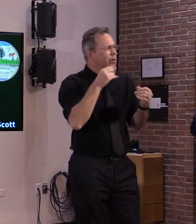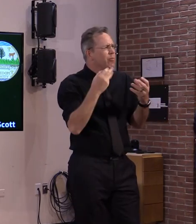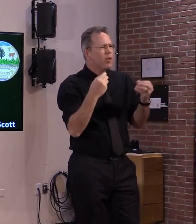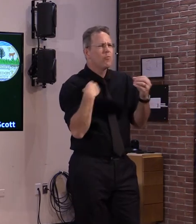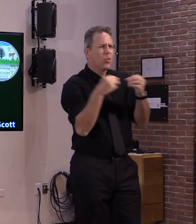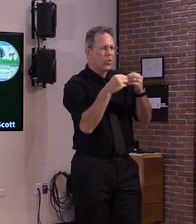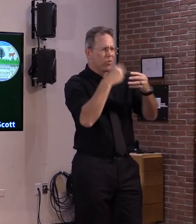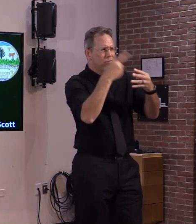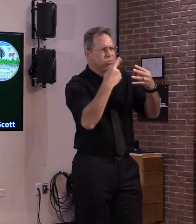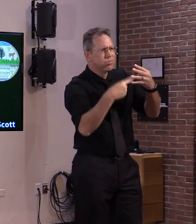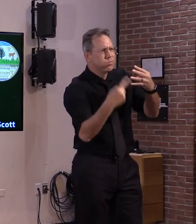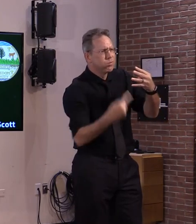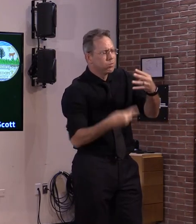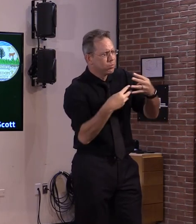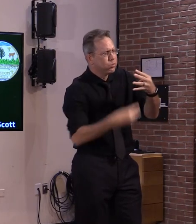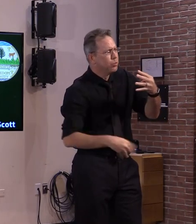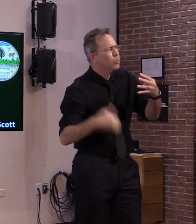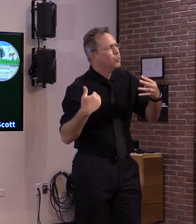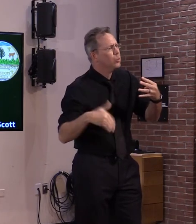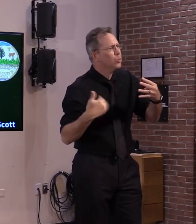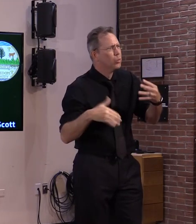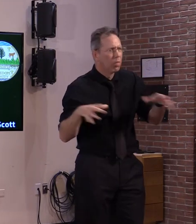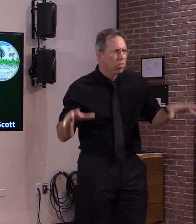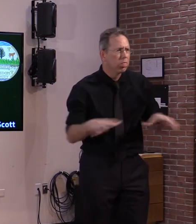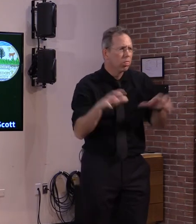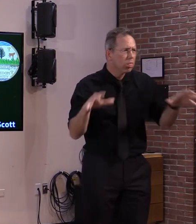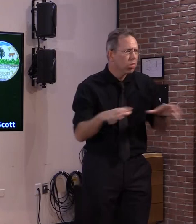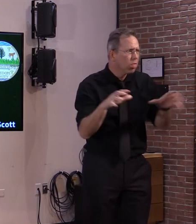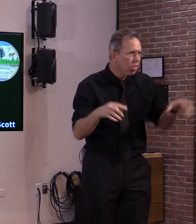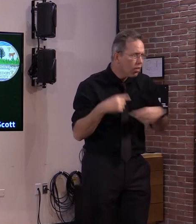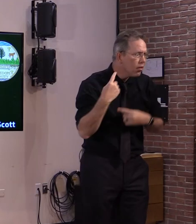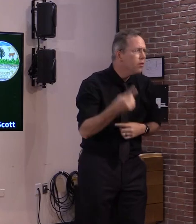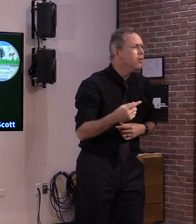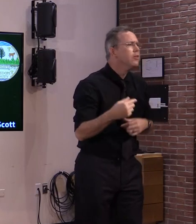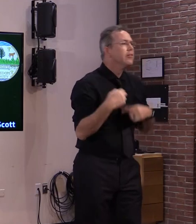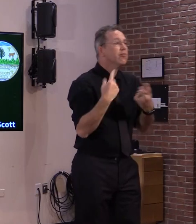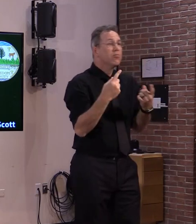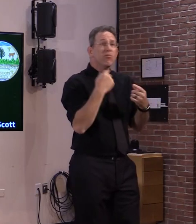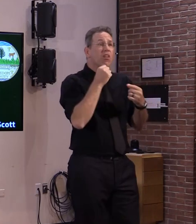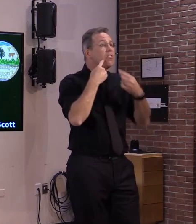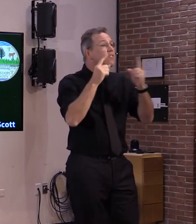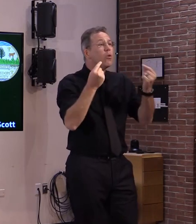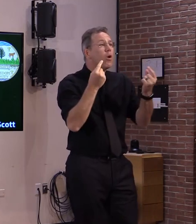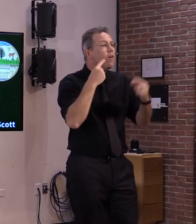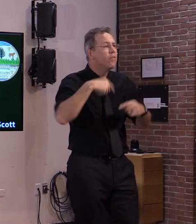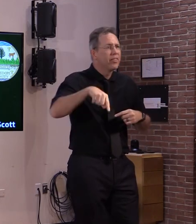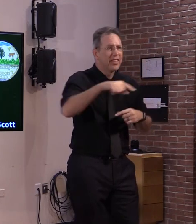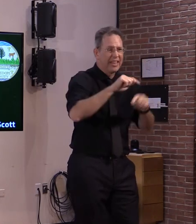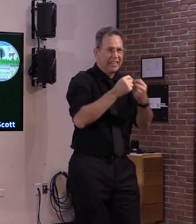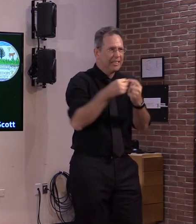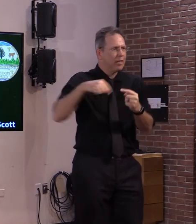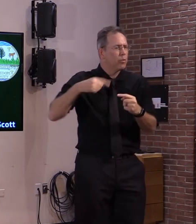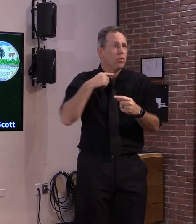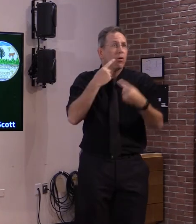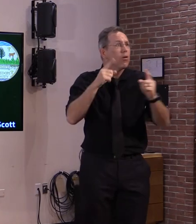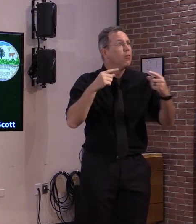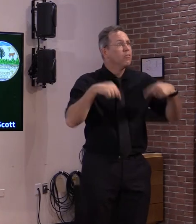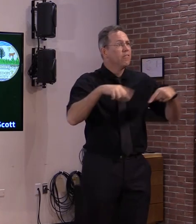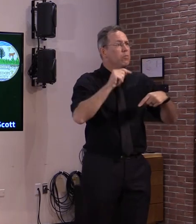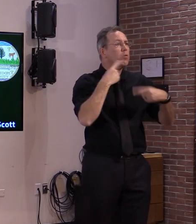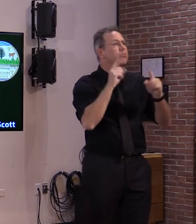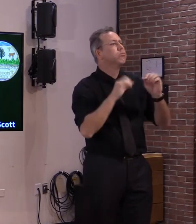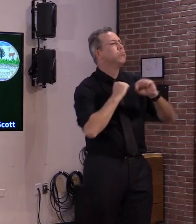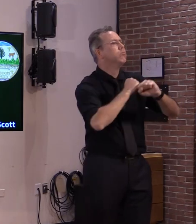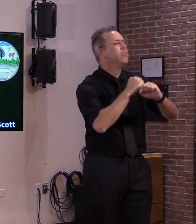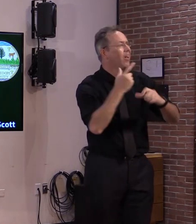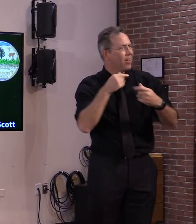Vermont would not have had the success we've had if not for our SEOC and HOC teams, and so many others across state